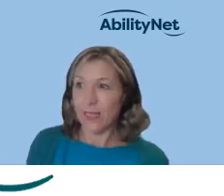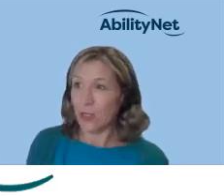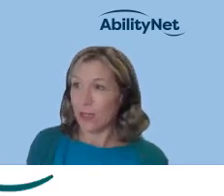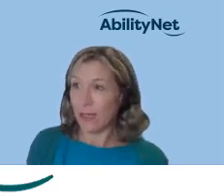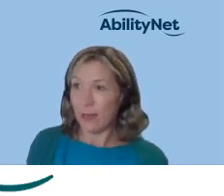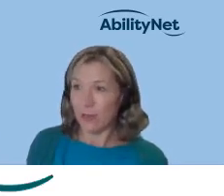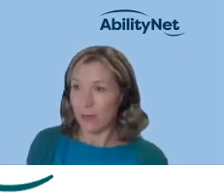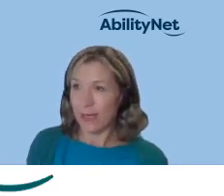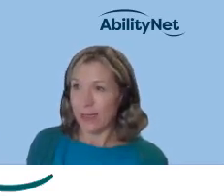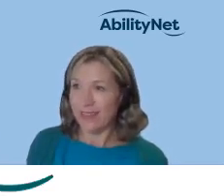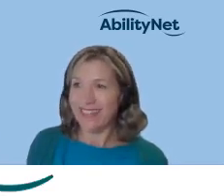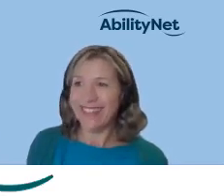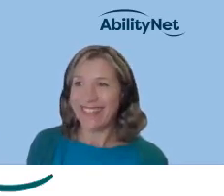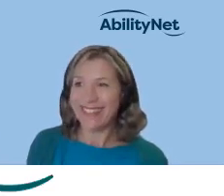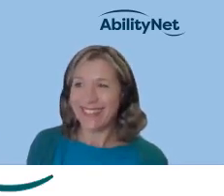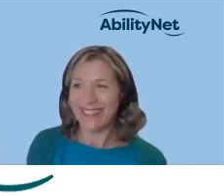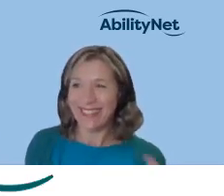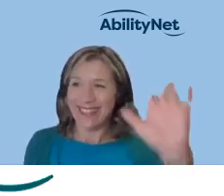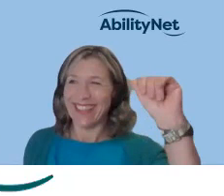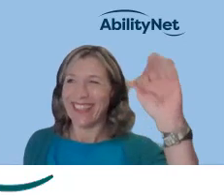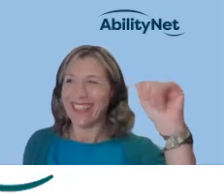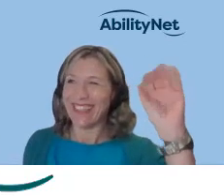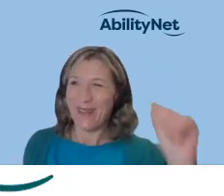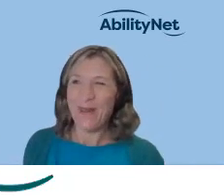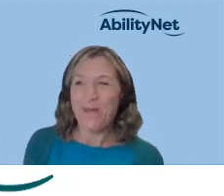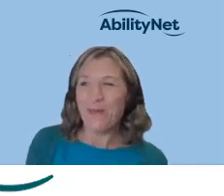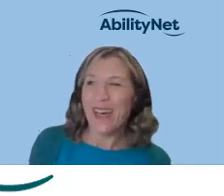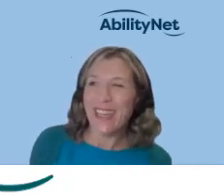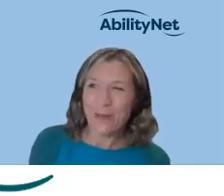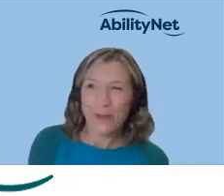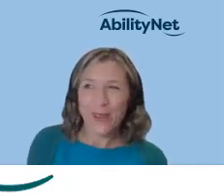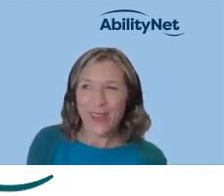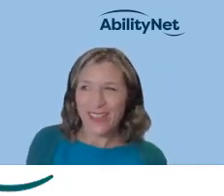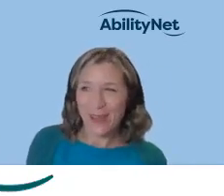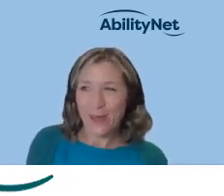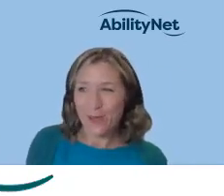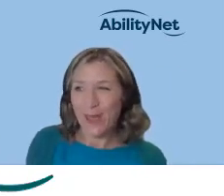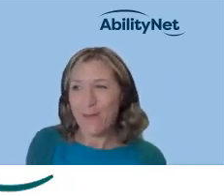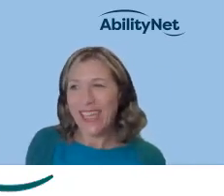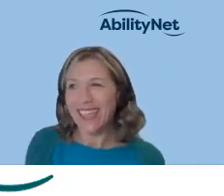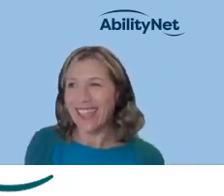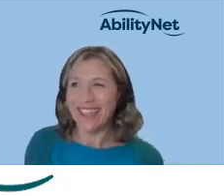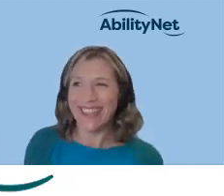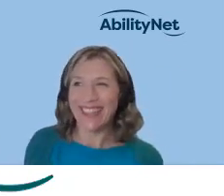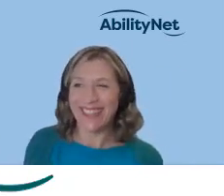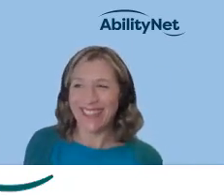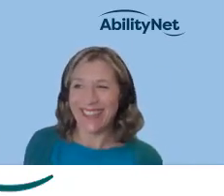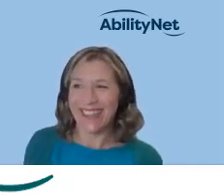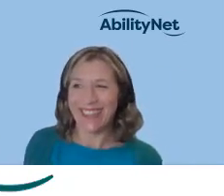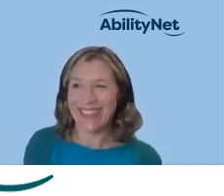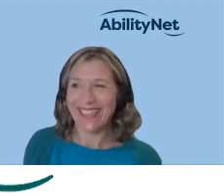We'll say cheerio, shall we? Bye, everyone. Thanks so much for coming.